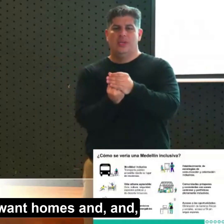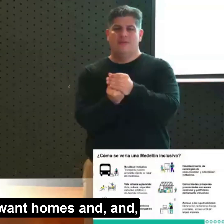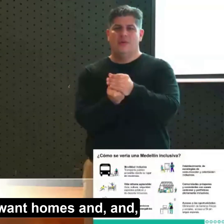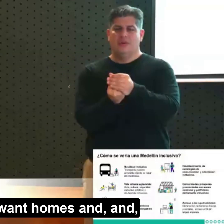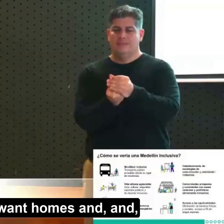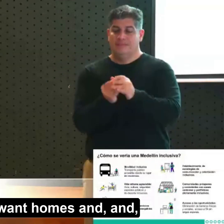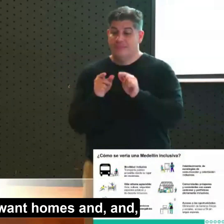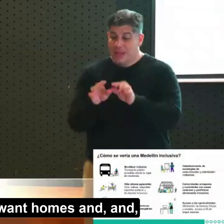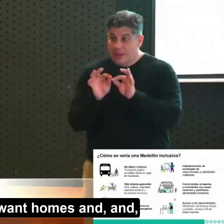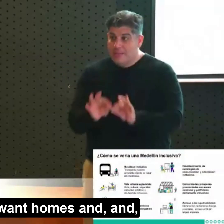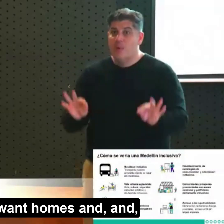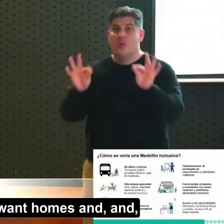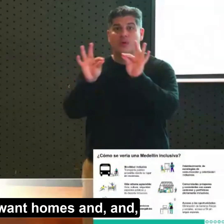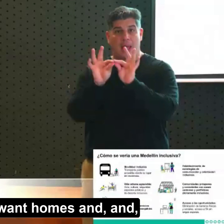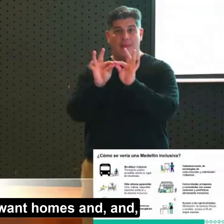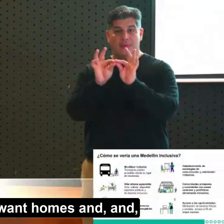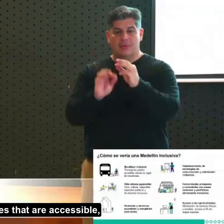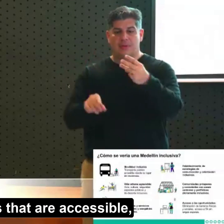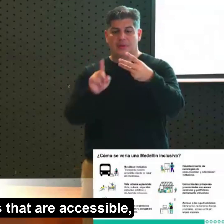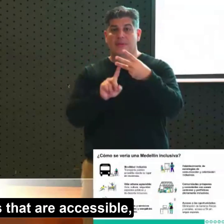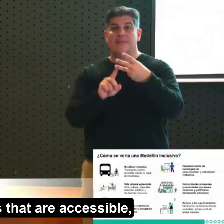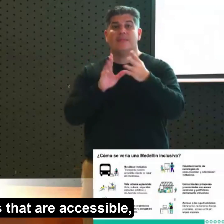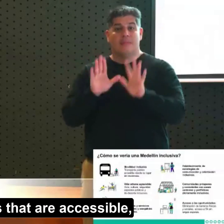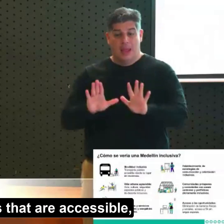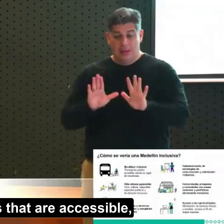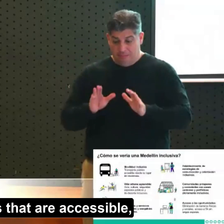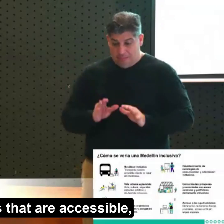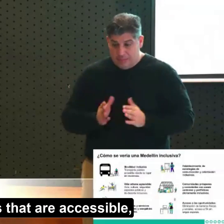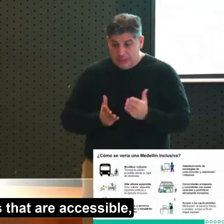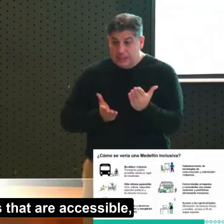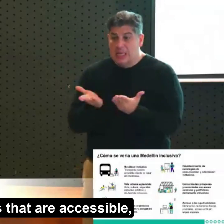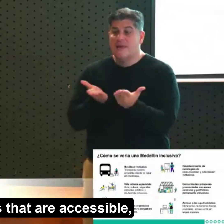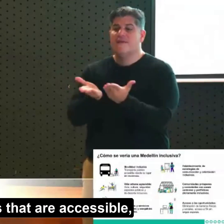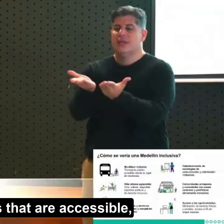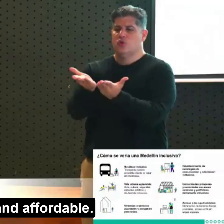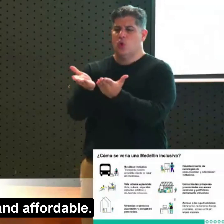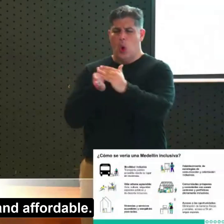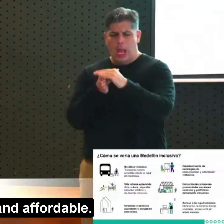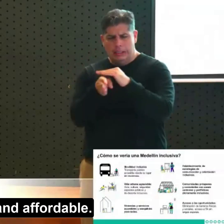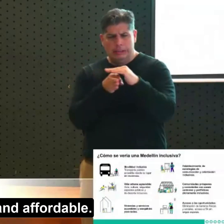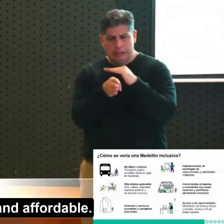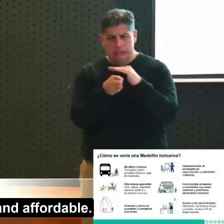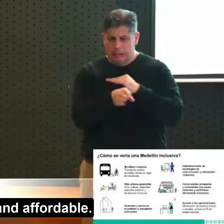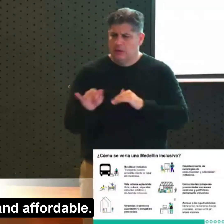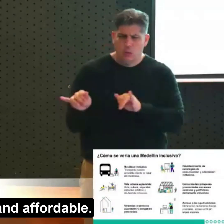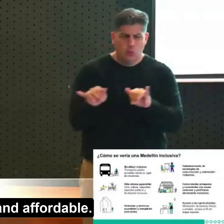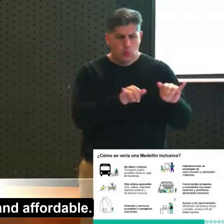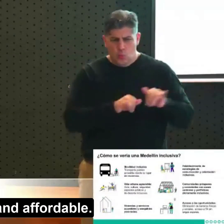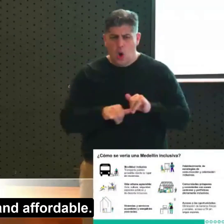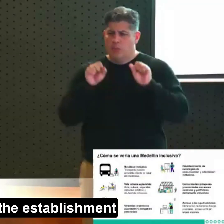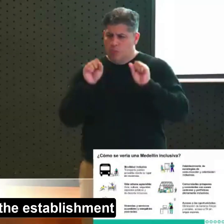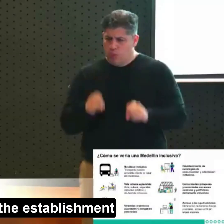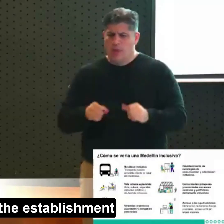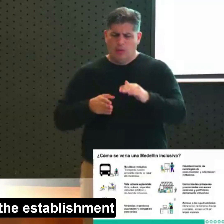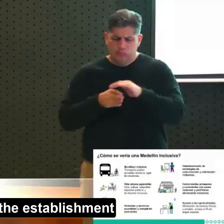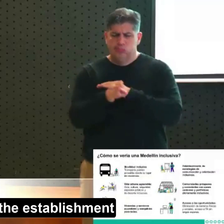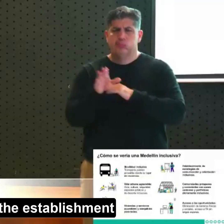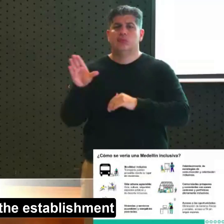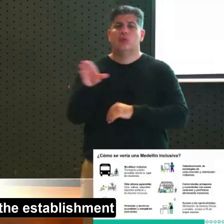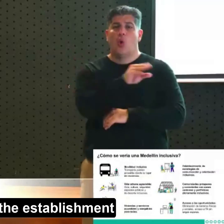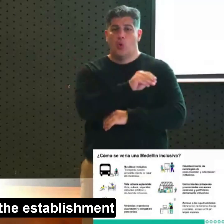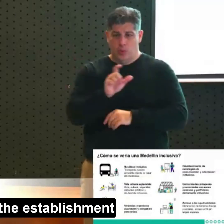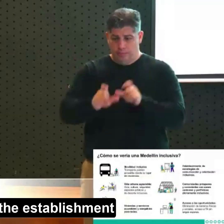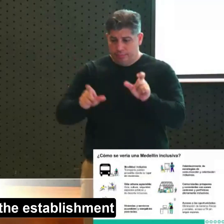want homes and services that are accessible to all and affordable, and also